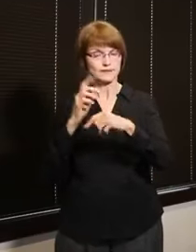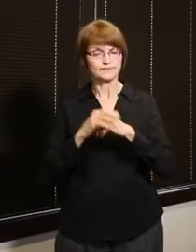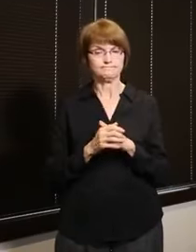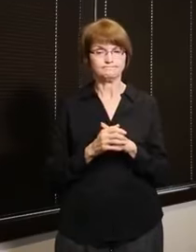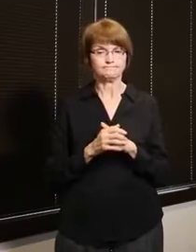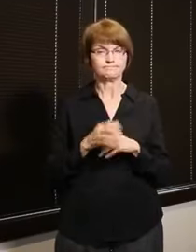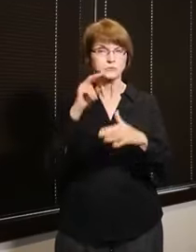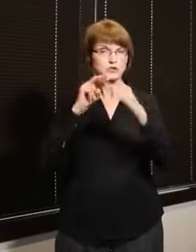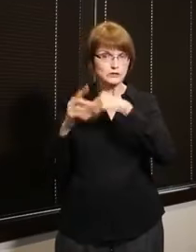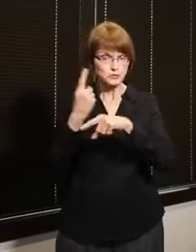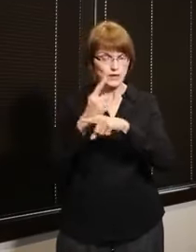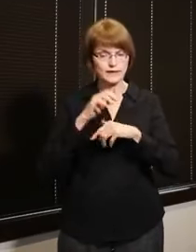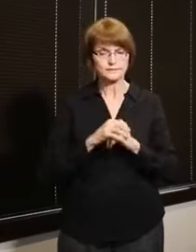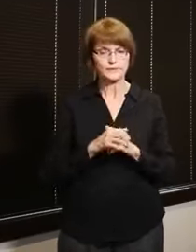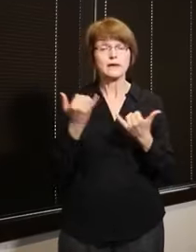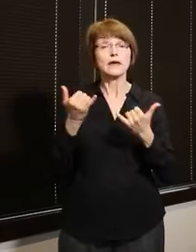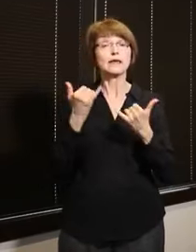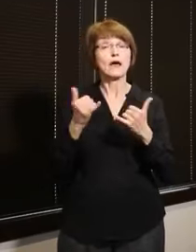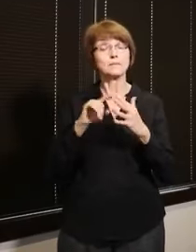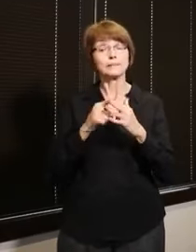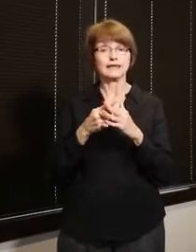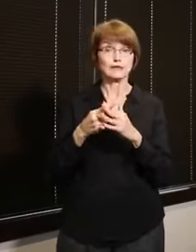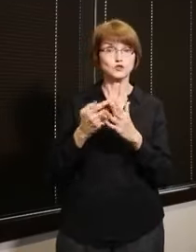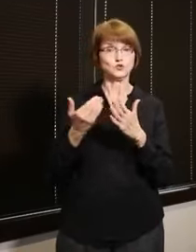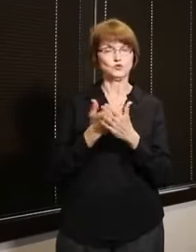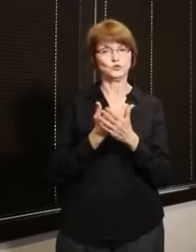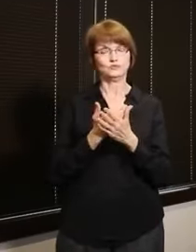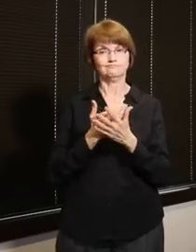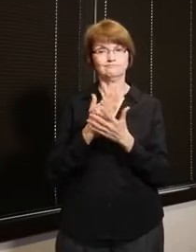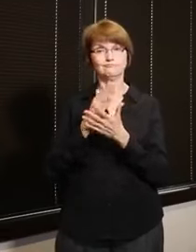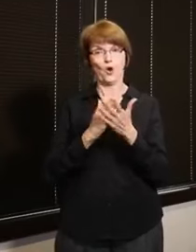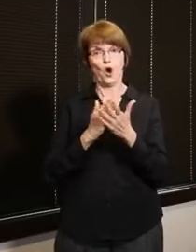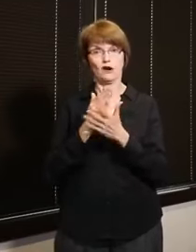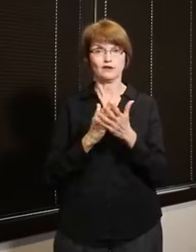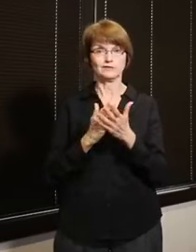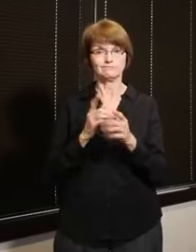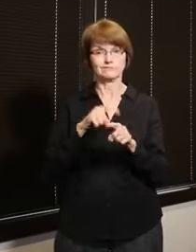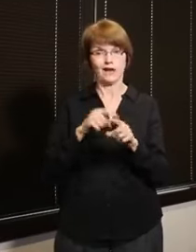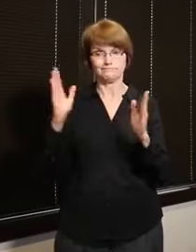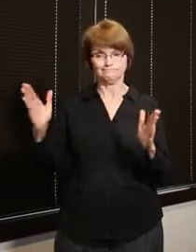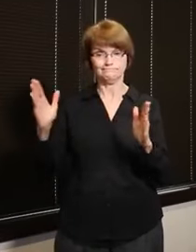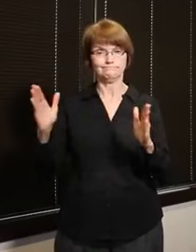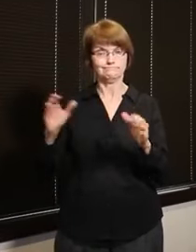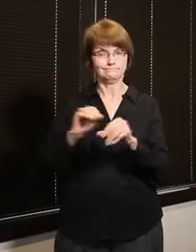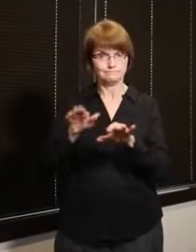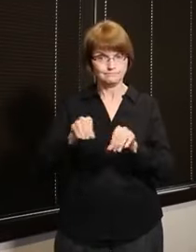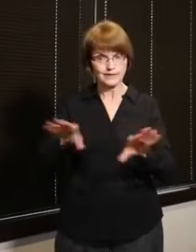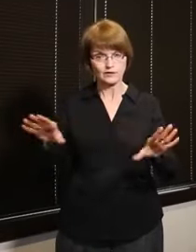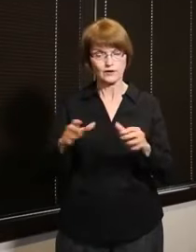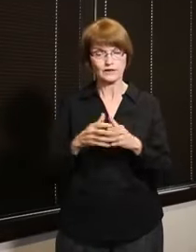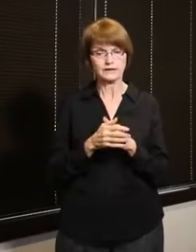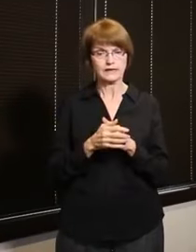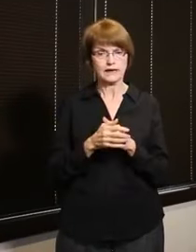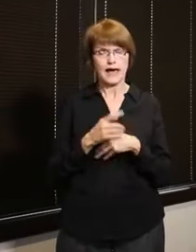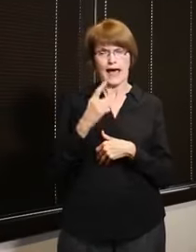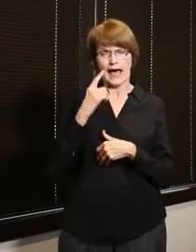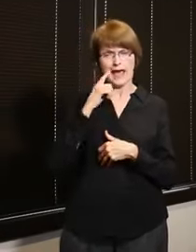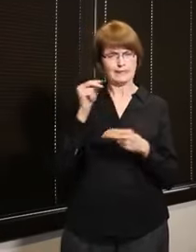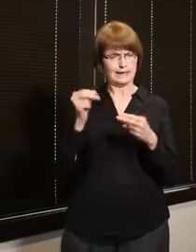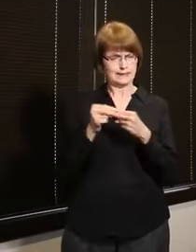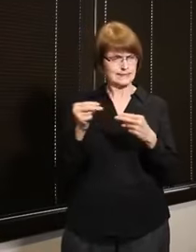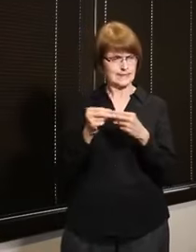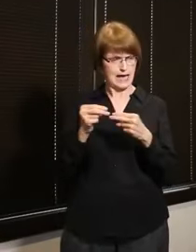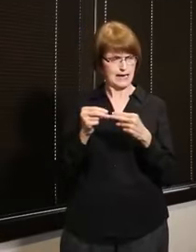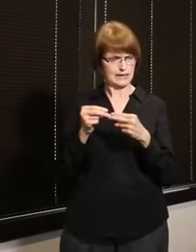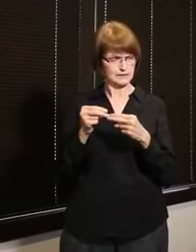we're beginning this new phase in the pandemic, I wanted to share some of the slides that we had been using. I think we actually used this